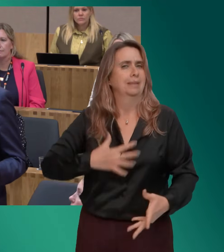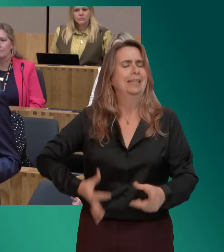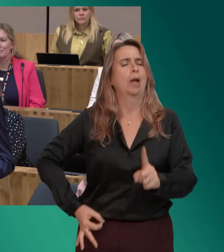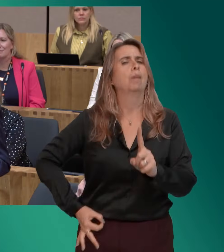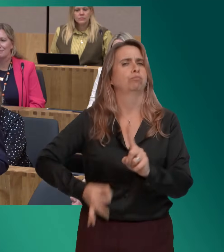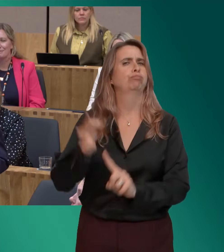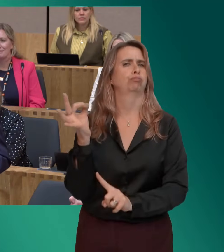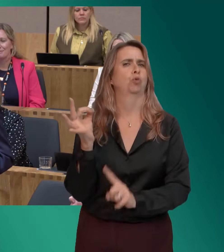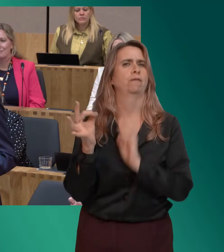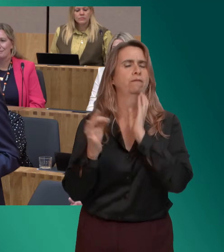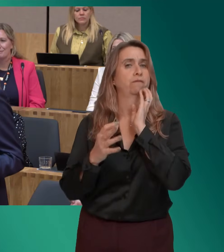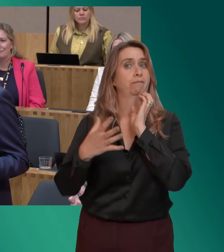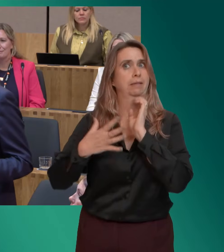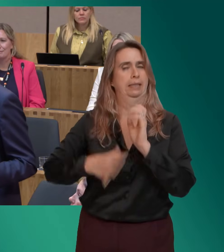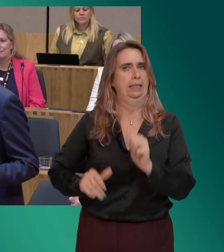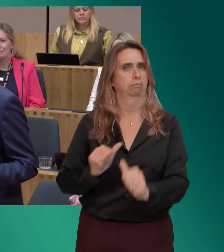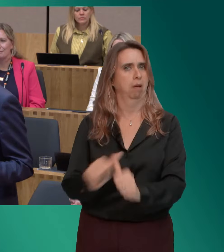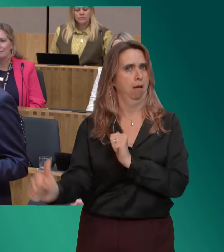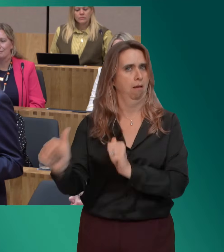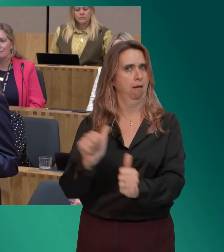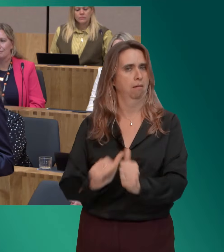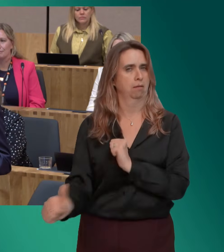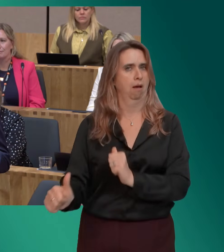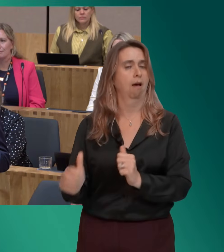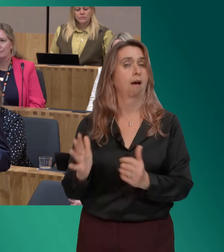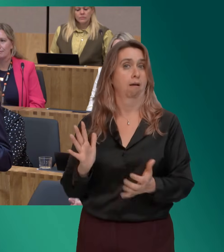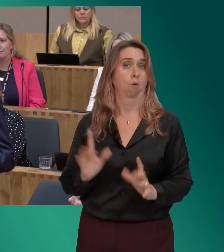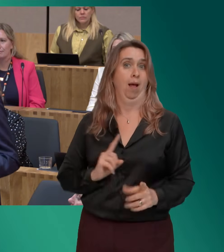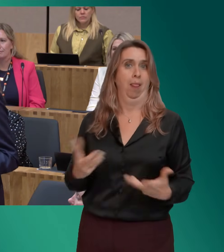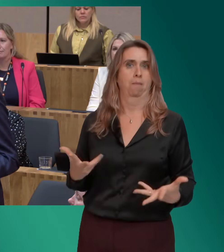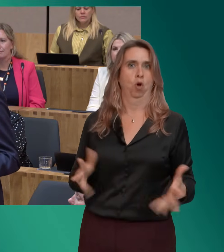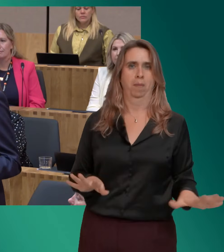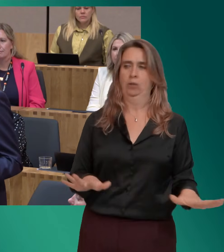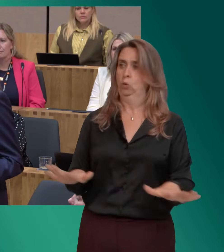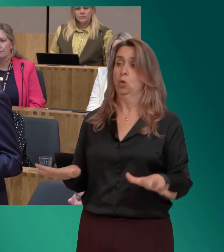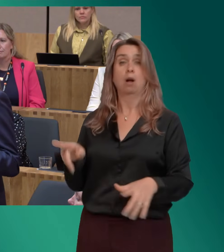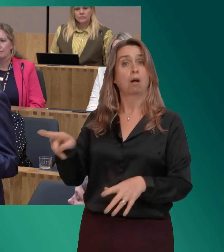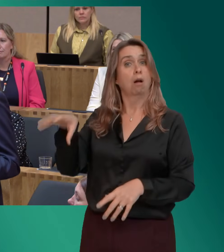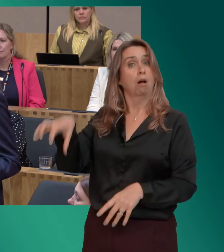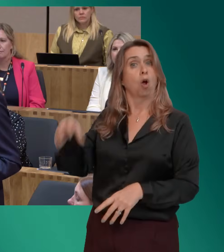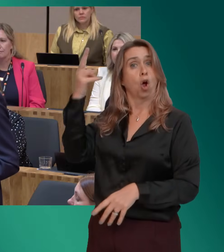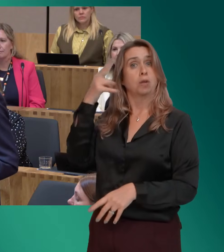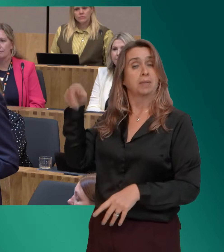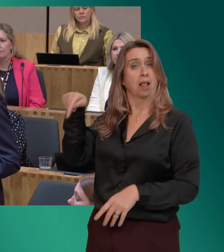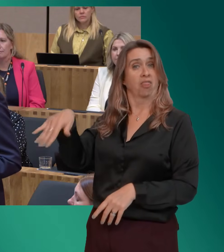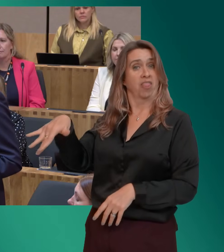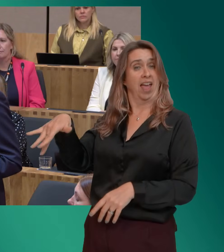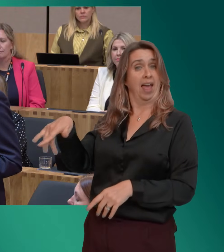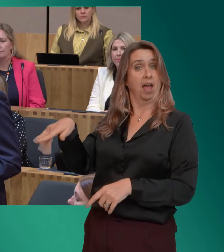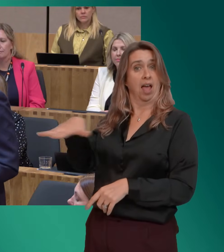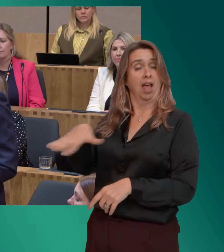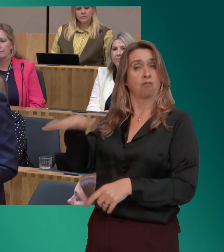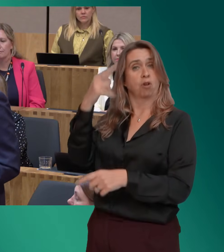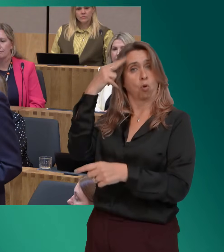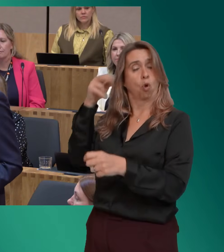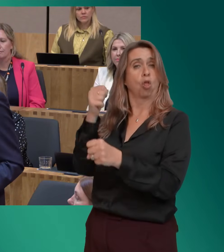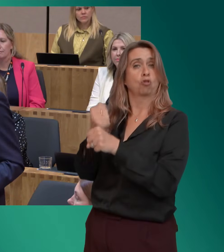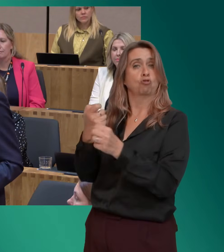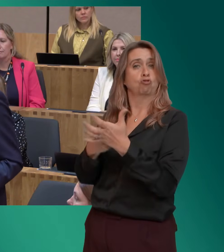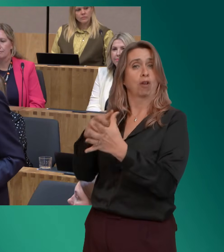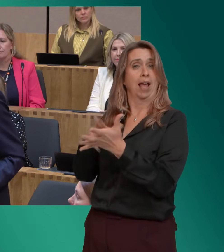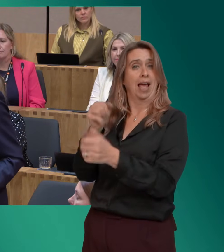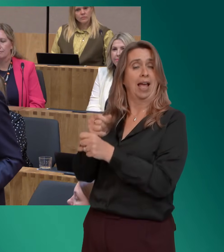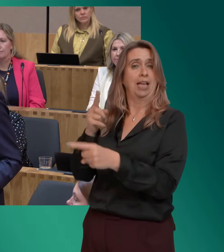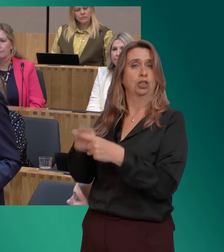improvement on the current situation. And the Grange Hospital, serving the wider Gwent area, consistently